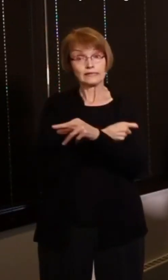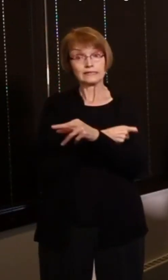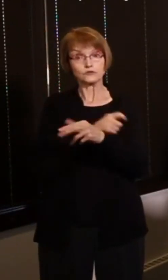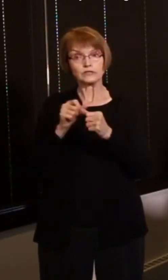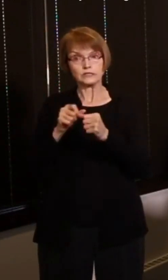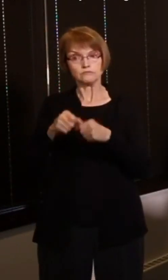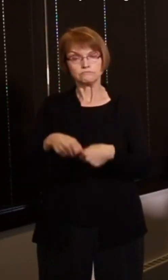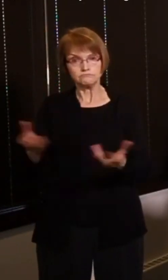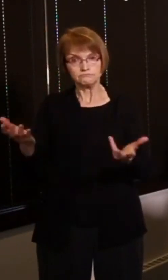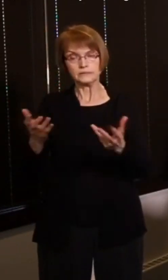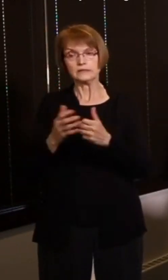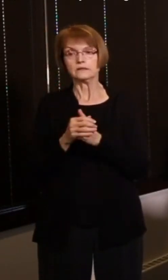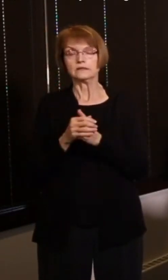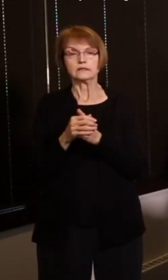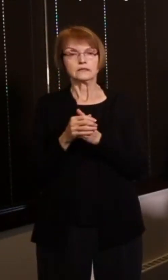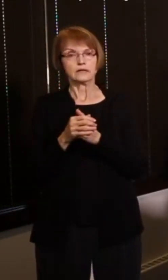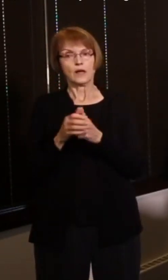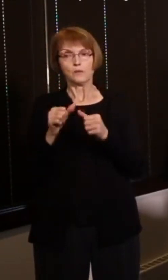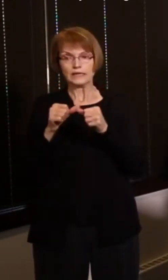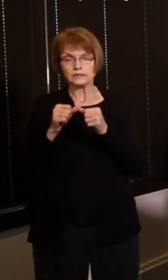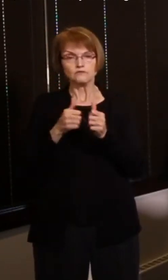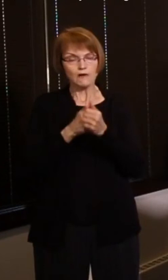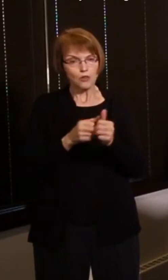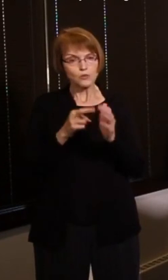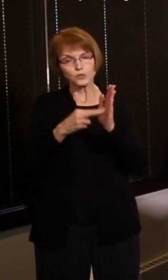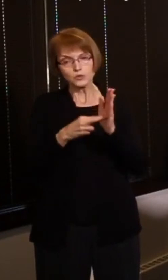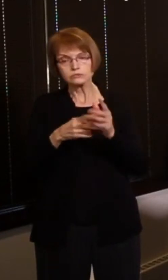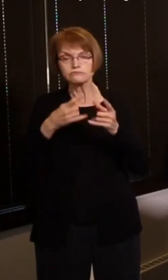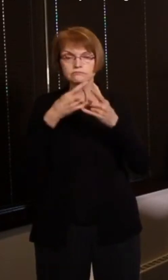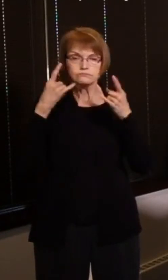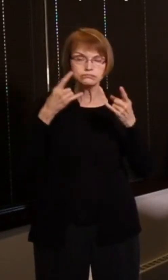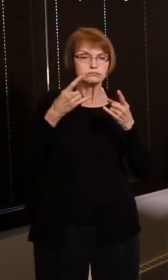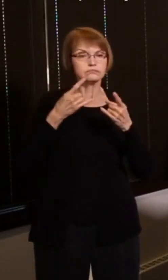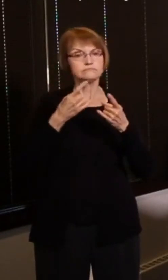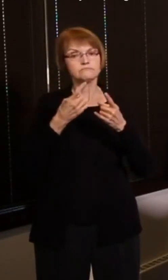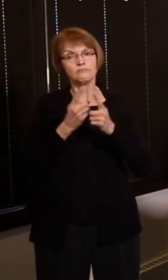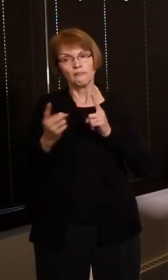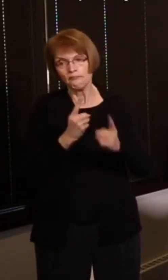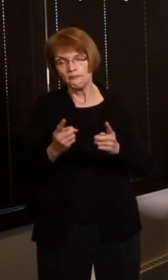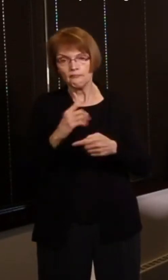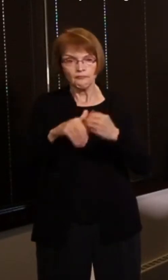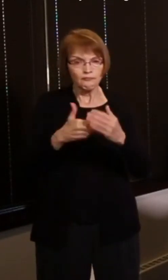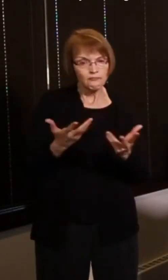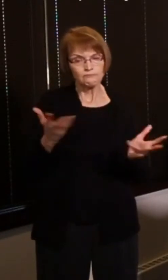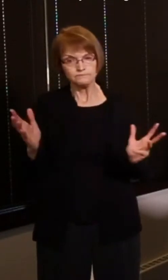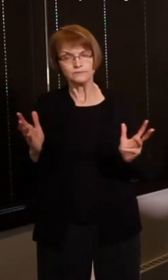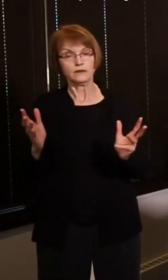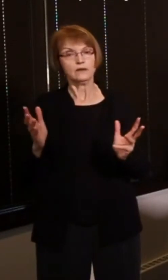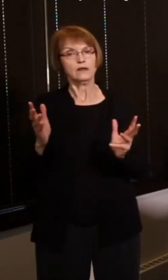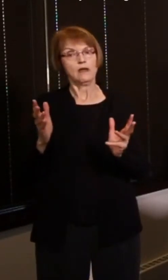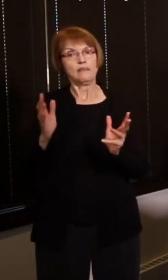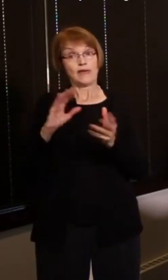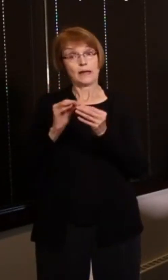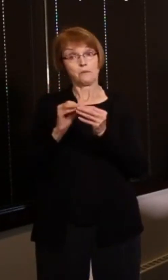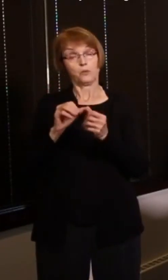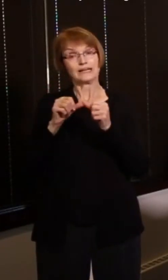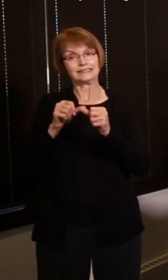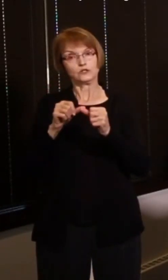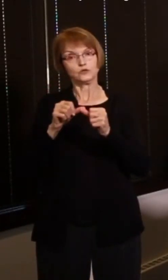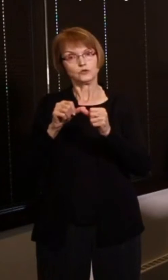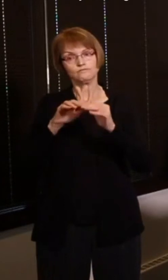continue, and if we continue our mitigation strategies, we can get that number to continue to come down. But right now, we've sort of hit that